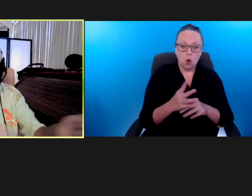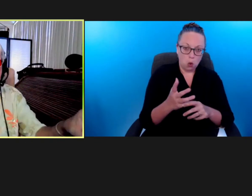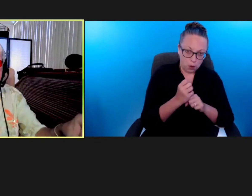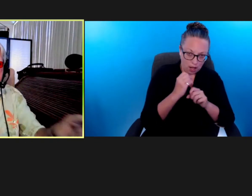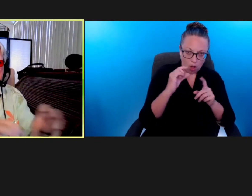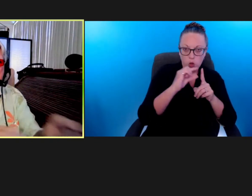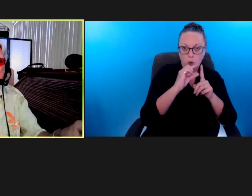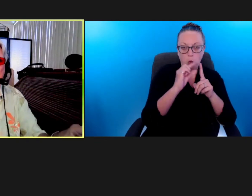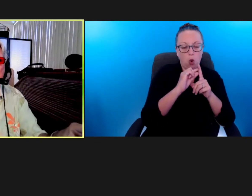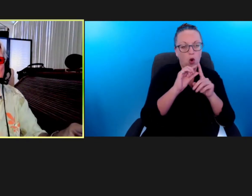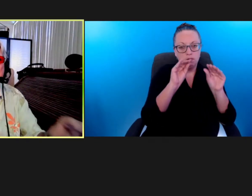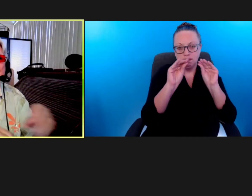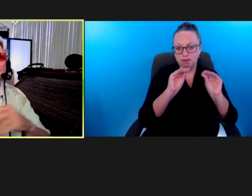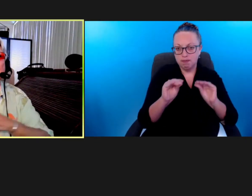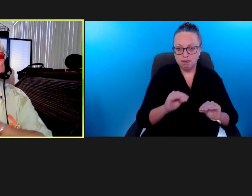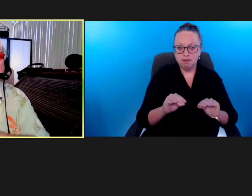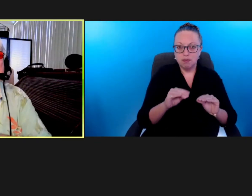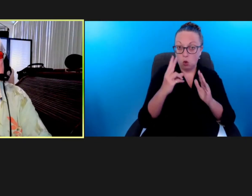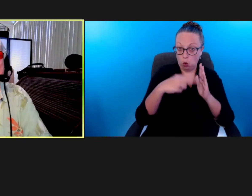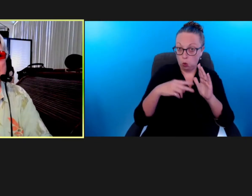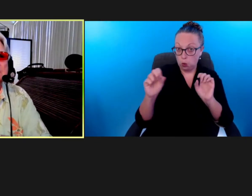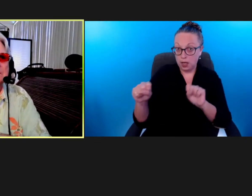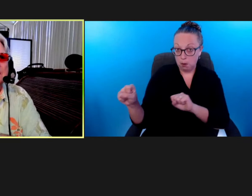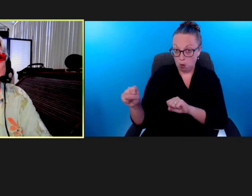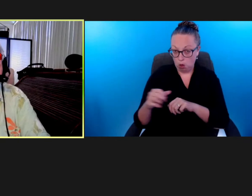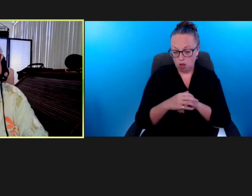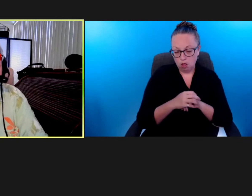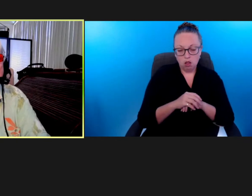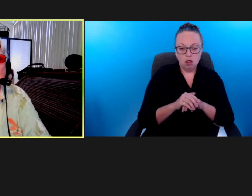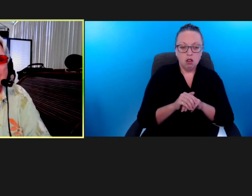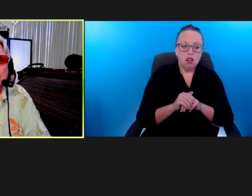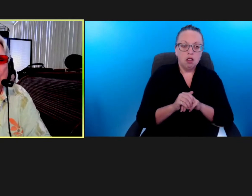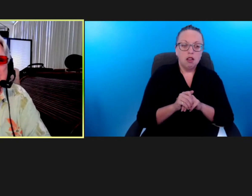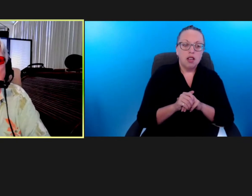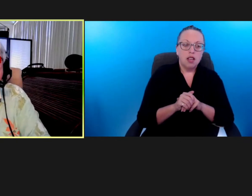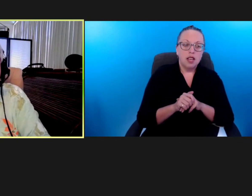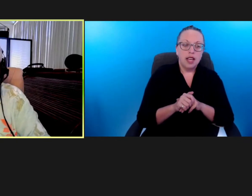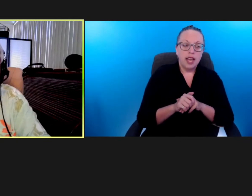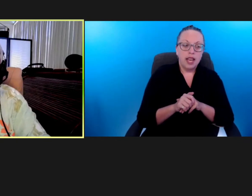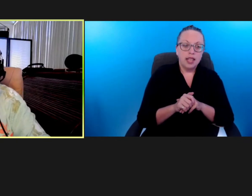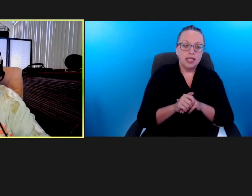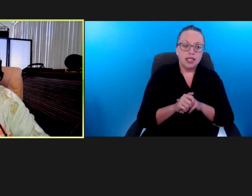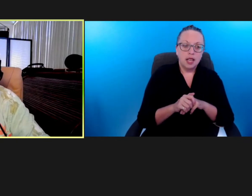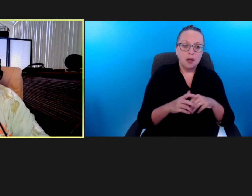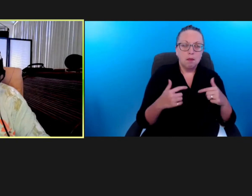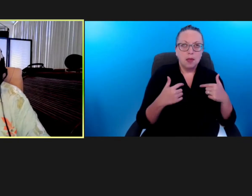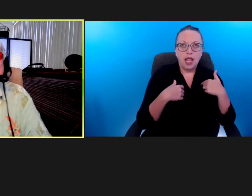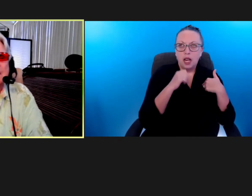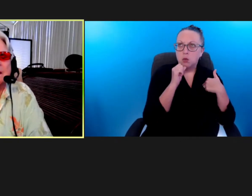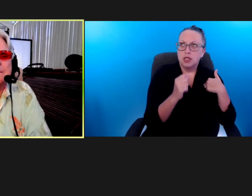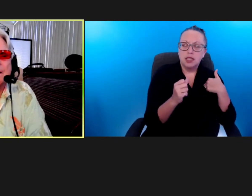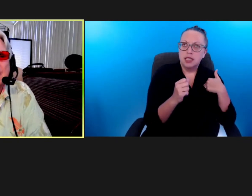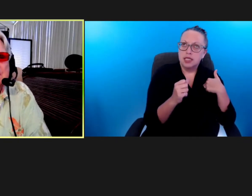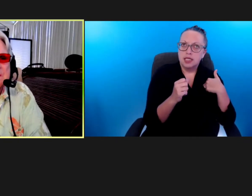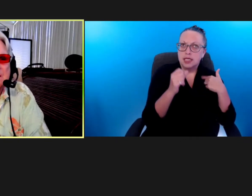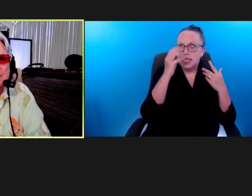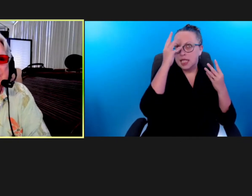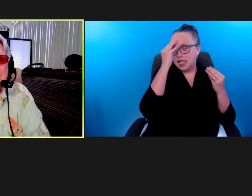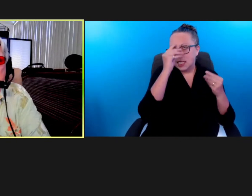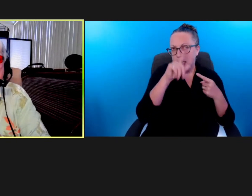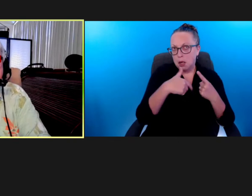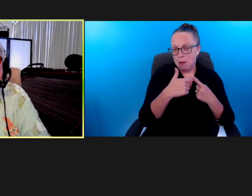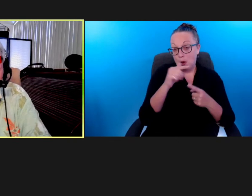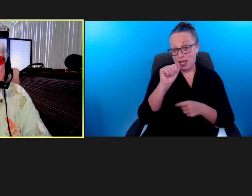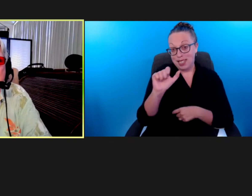in so that they're readable, and I was not thinking about ASL